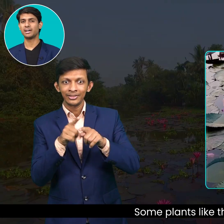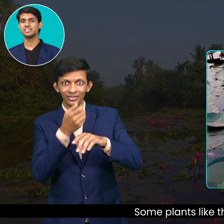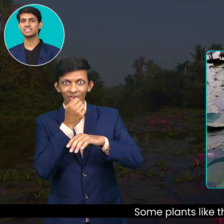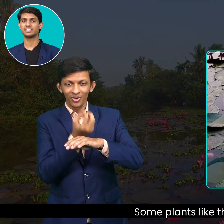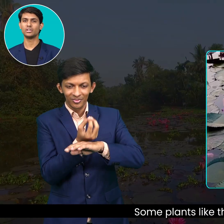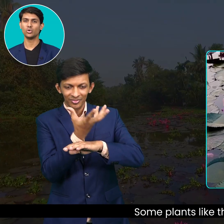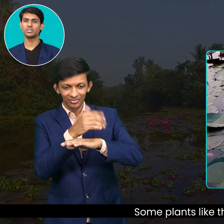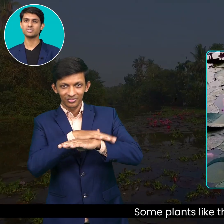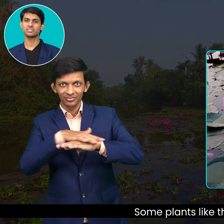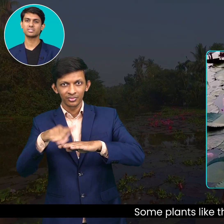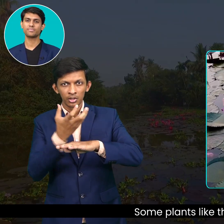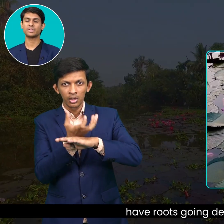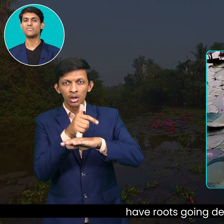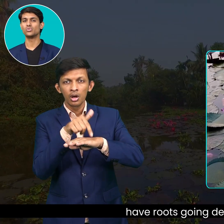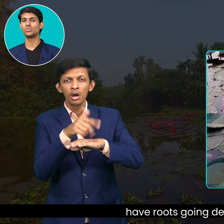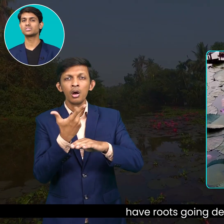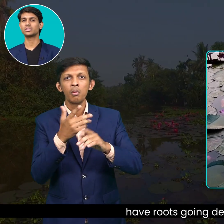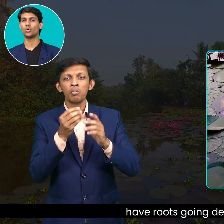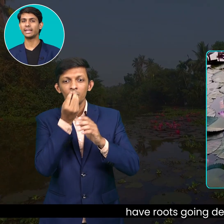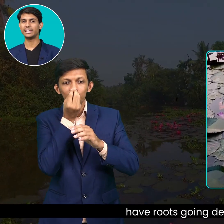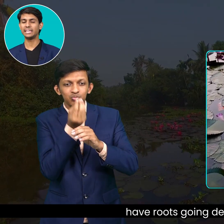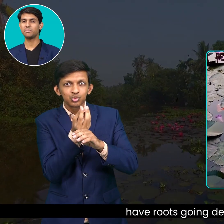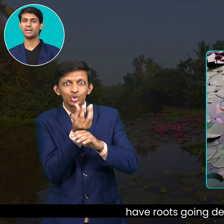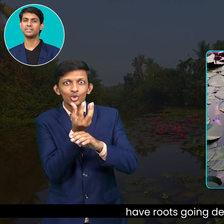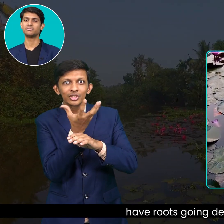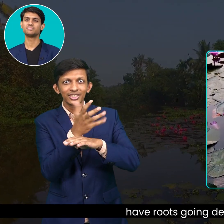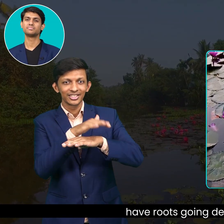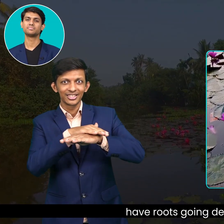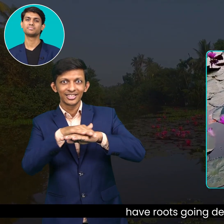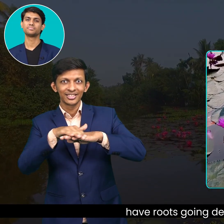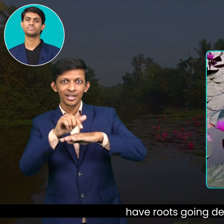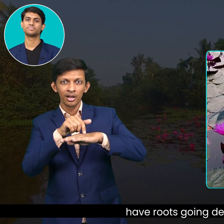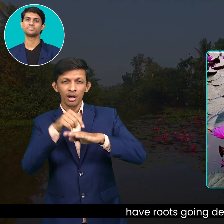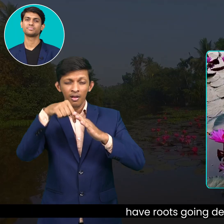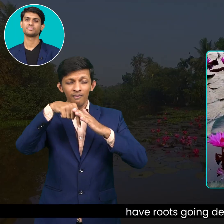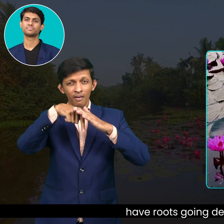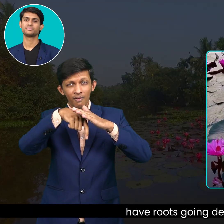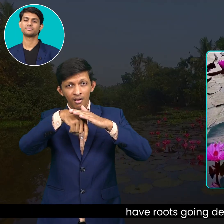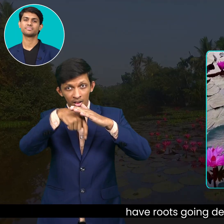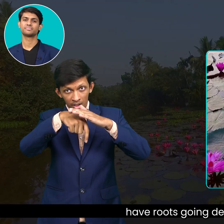Some plants like the lotus have roots going deep under.